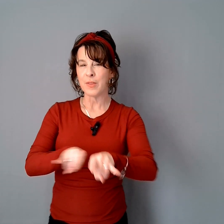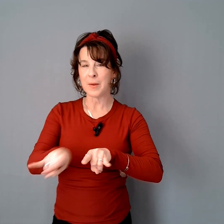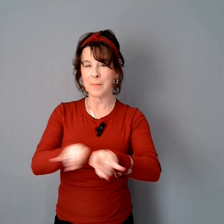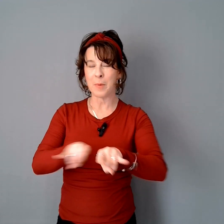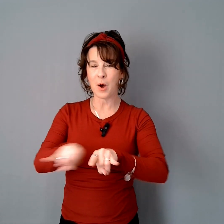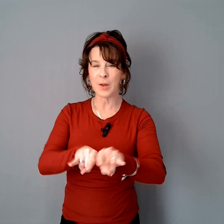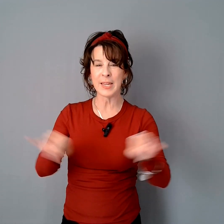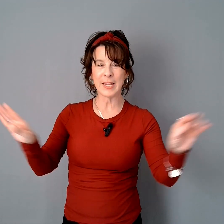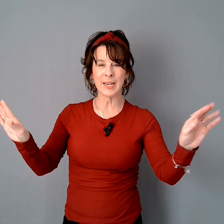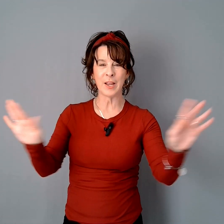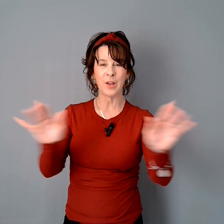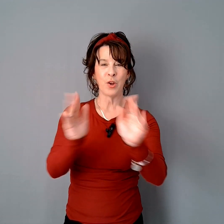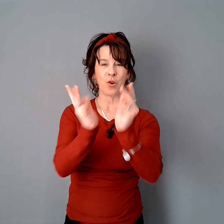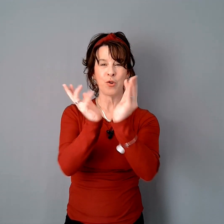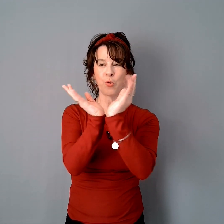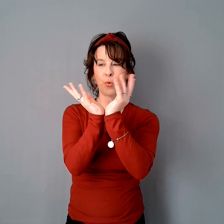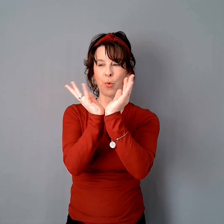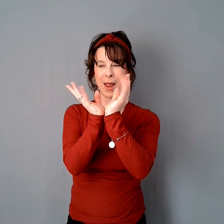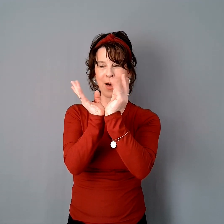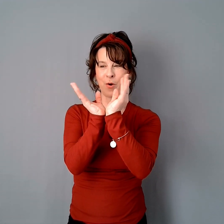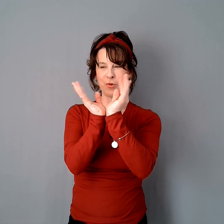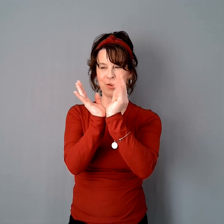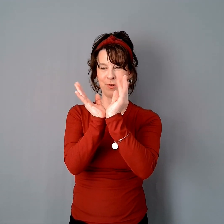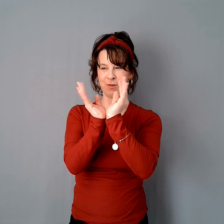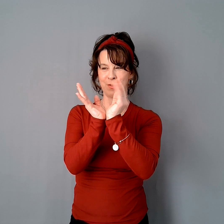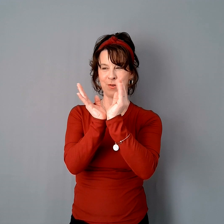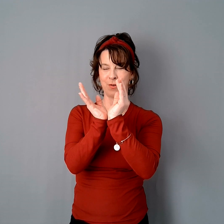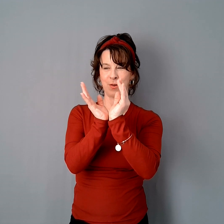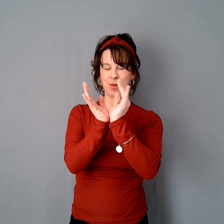the mocking crowd.